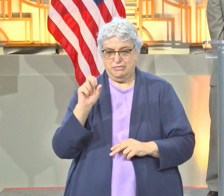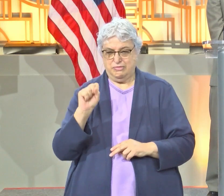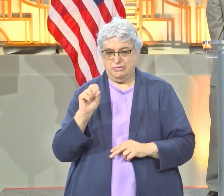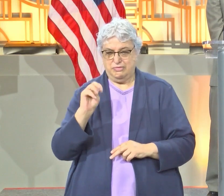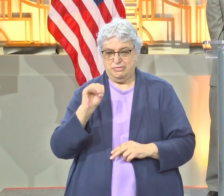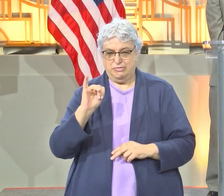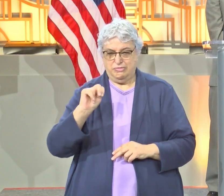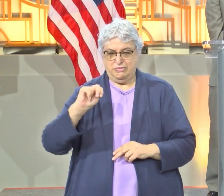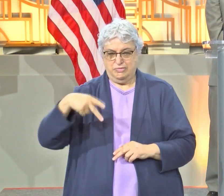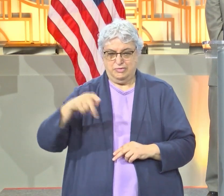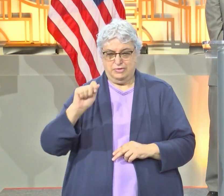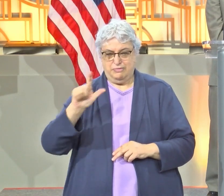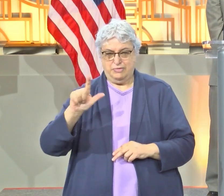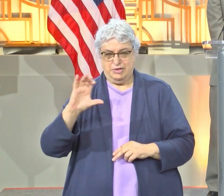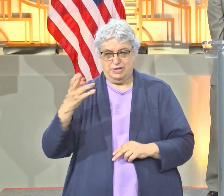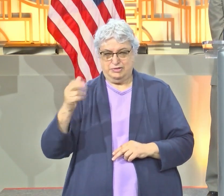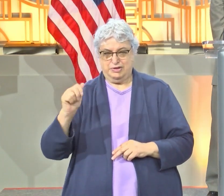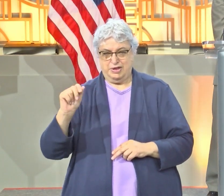municipal channel.